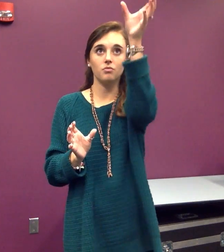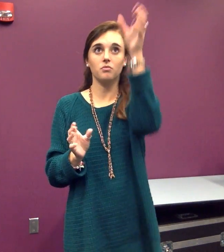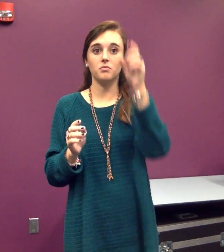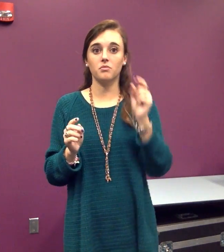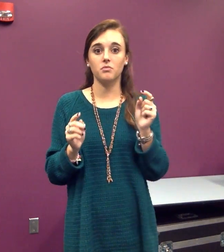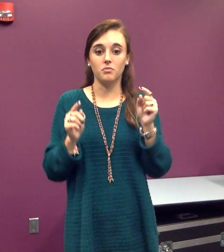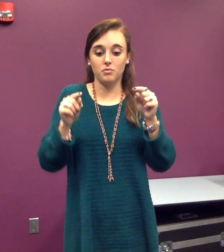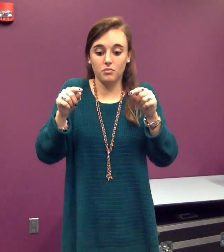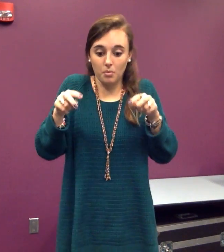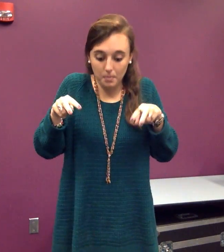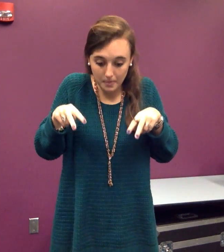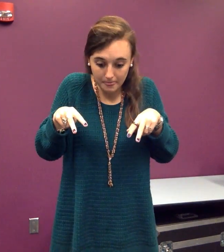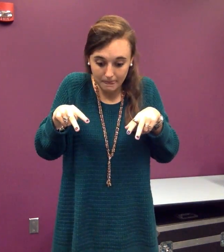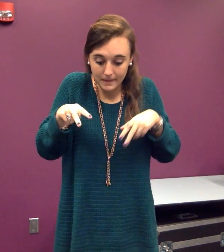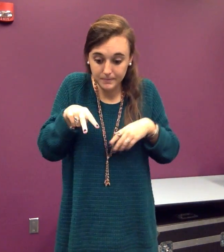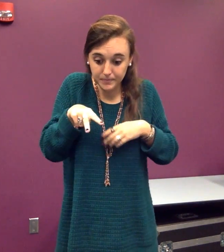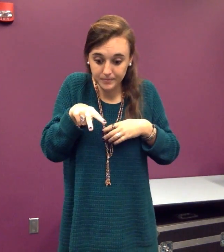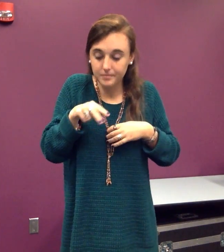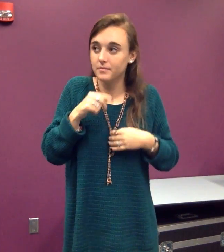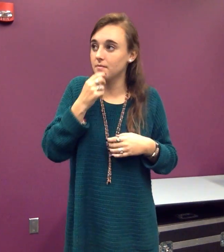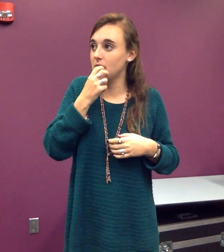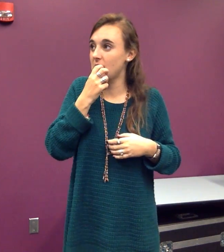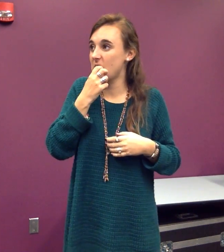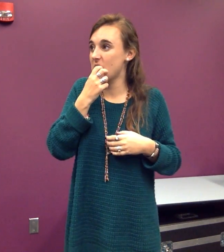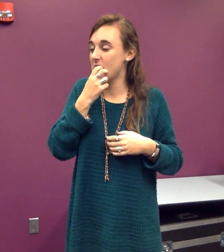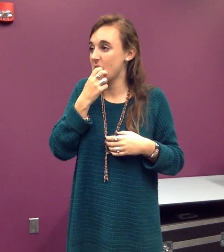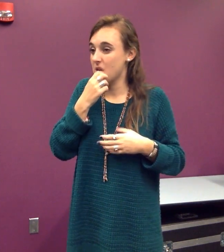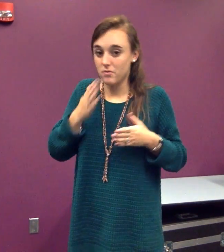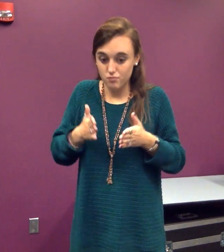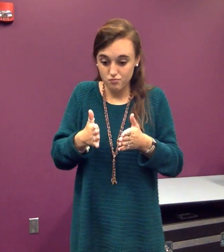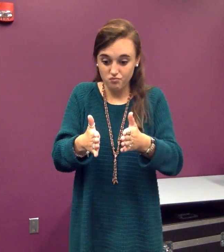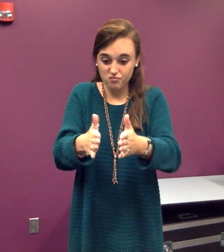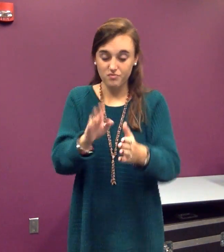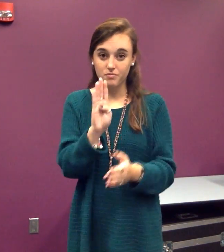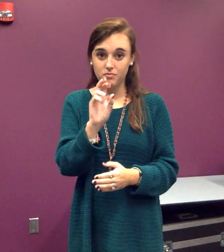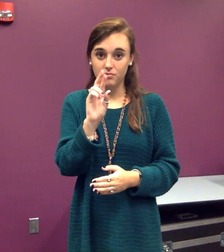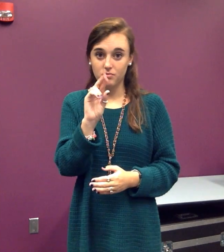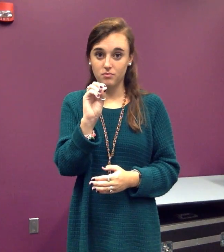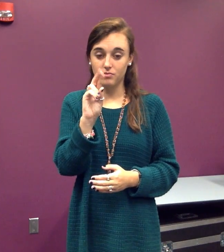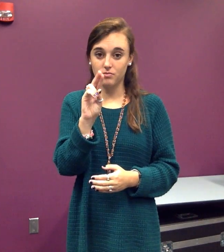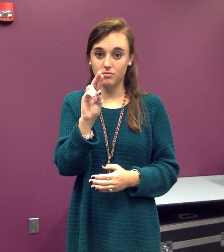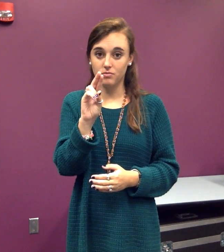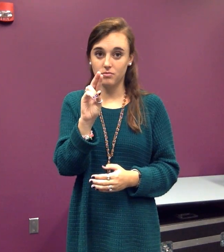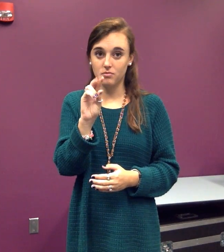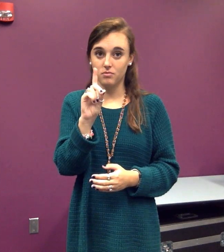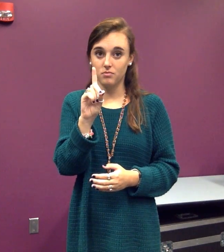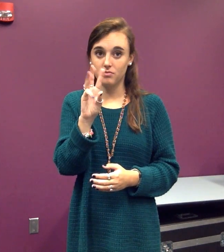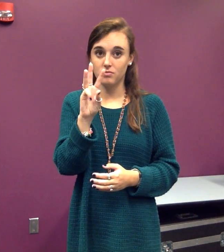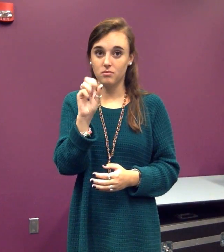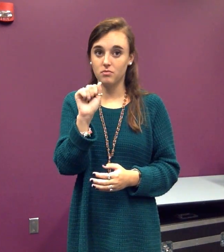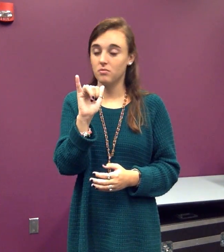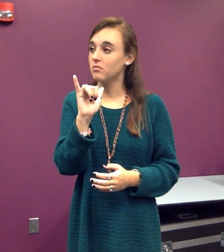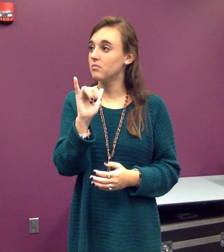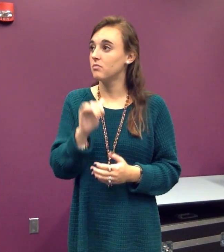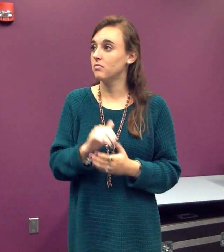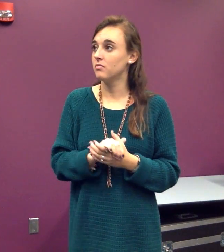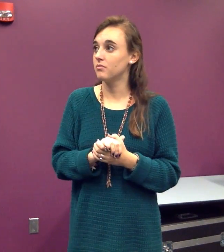Broadway. Because what I want you to do now that we have these established, is to draw lines showing